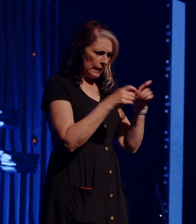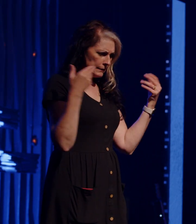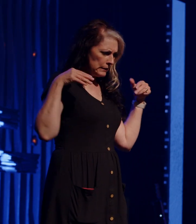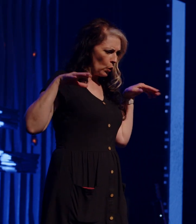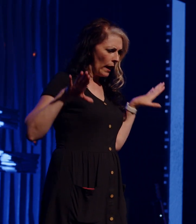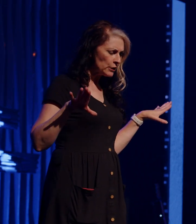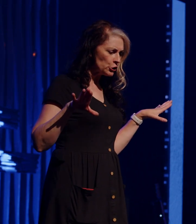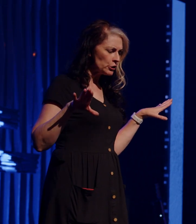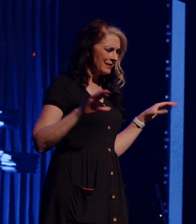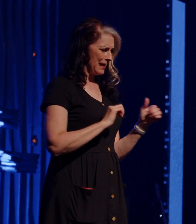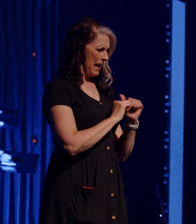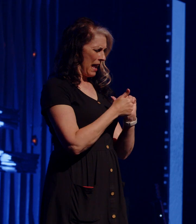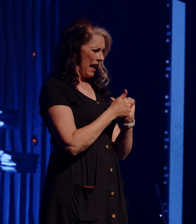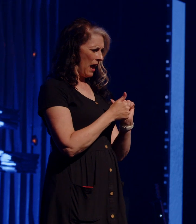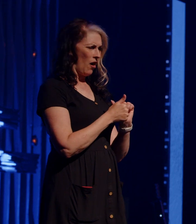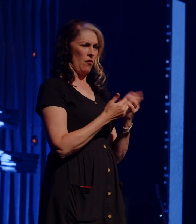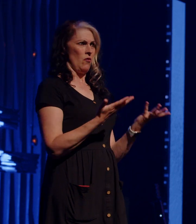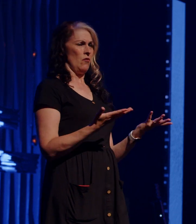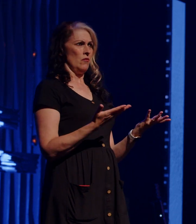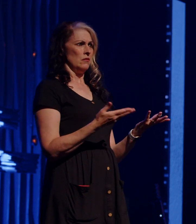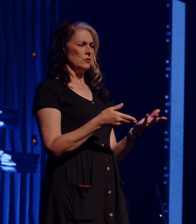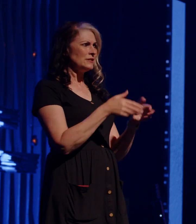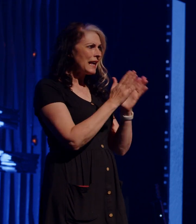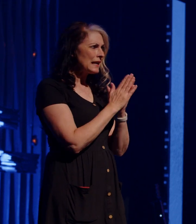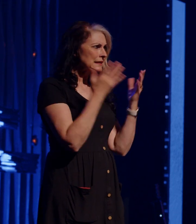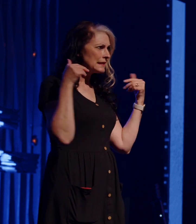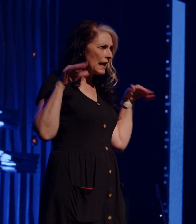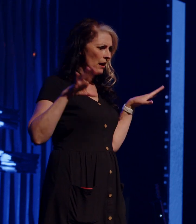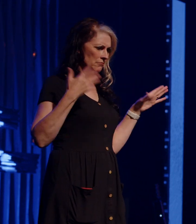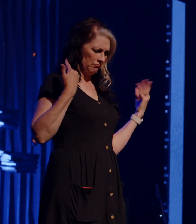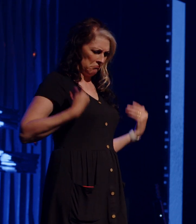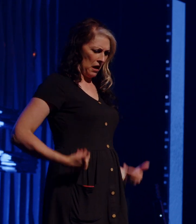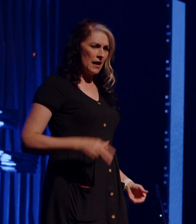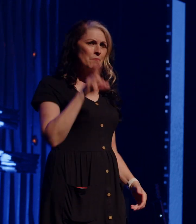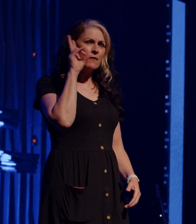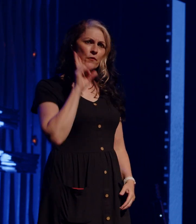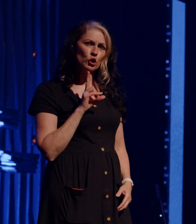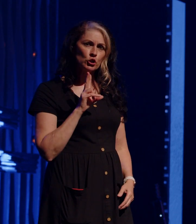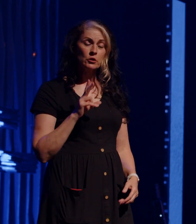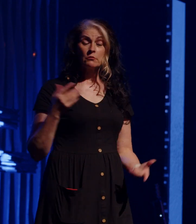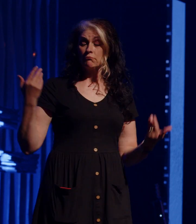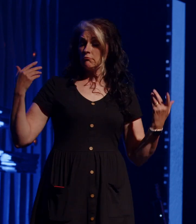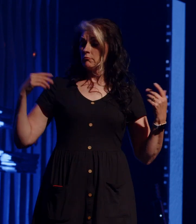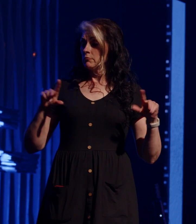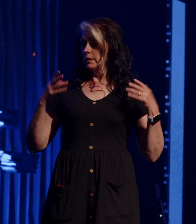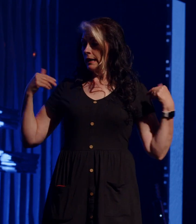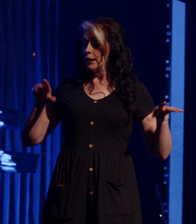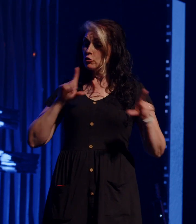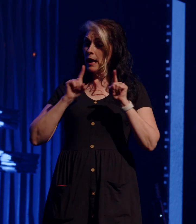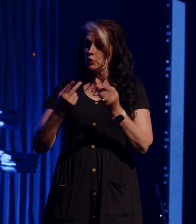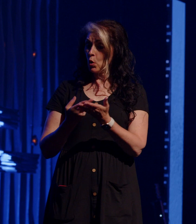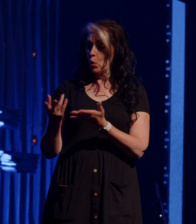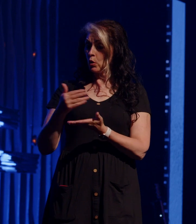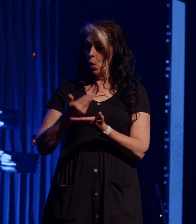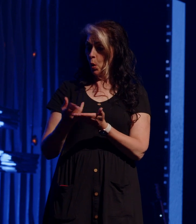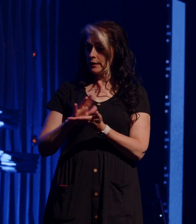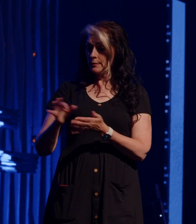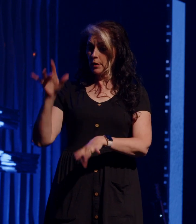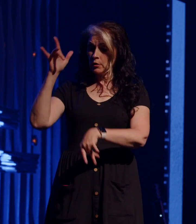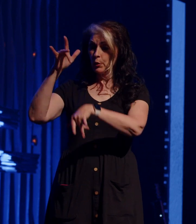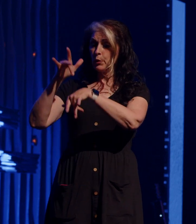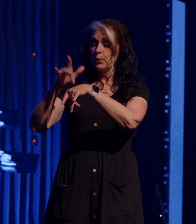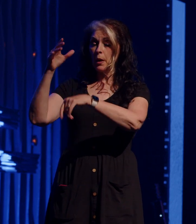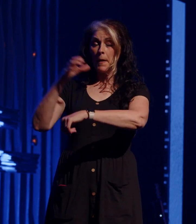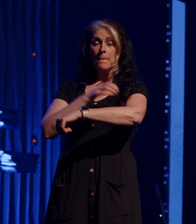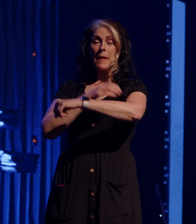verse 34, "How will this be," Mary asked the angel, "since I am a virgin?" The angel answered, "The Holy Spirit will come on you, and the power of